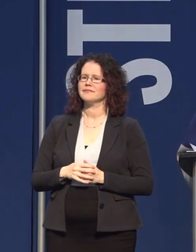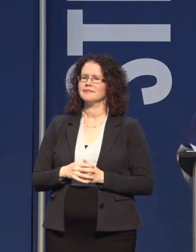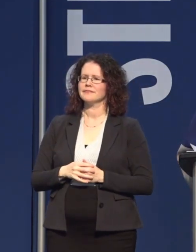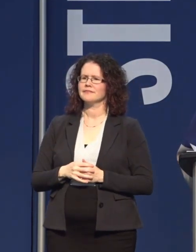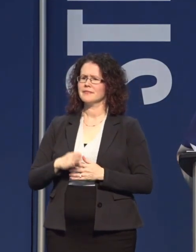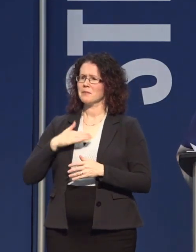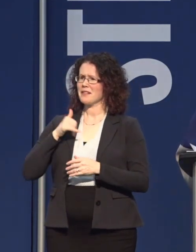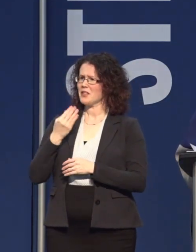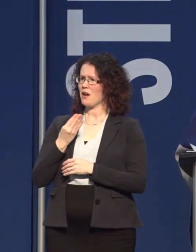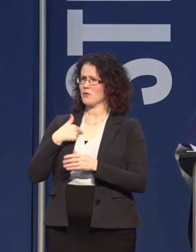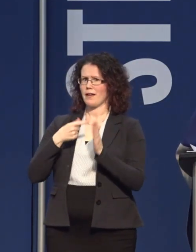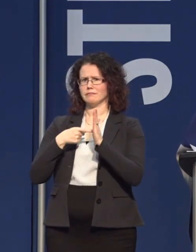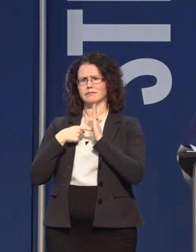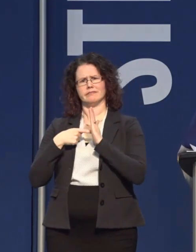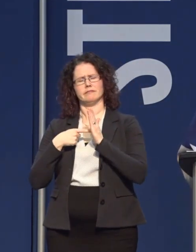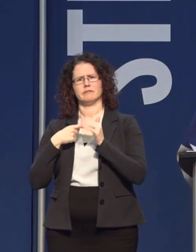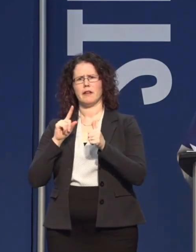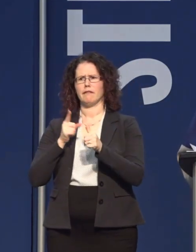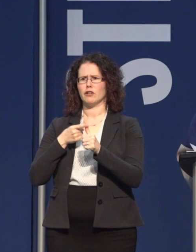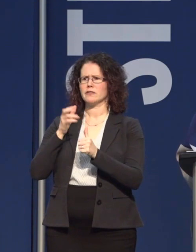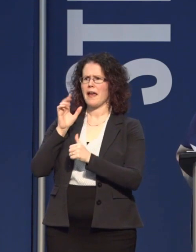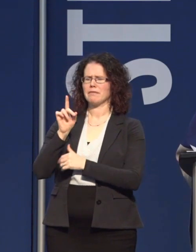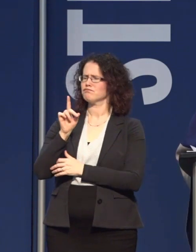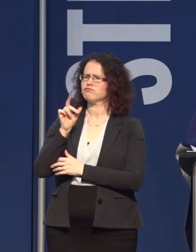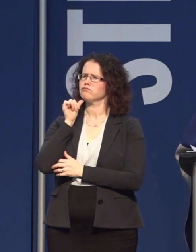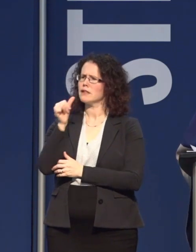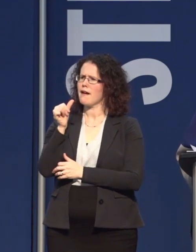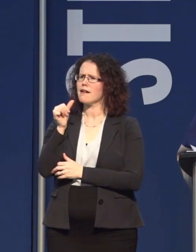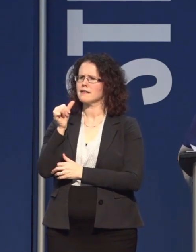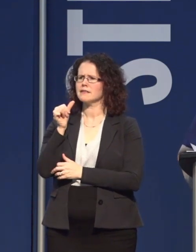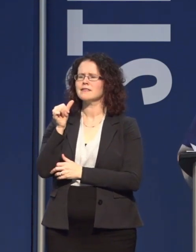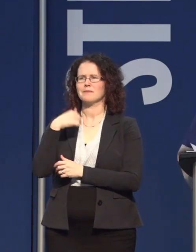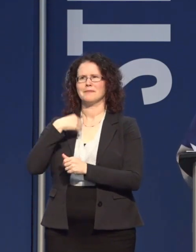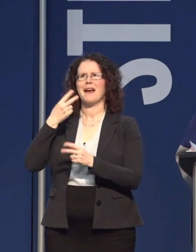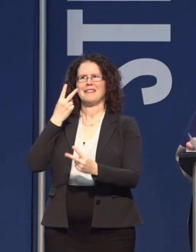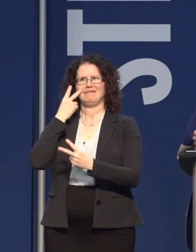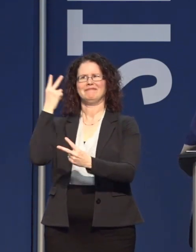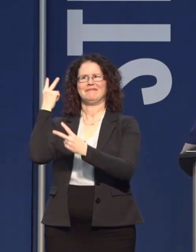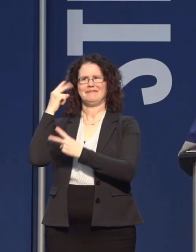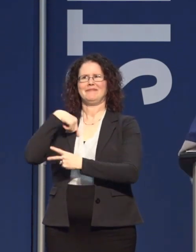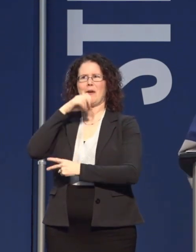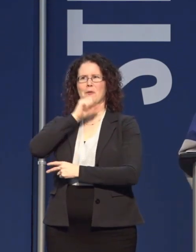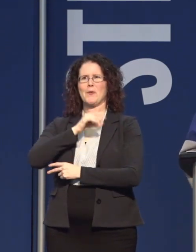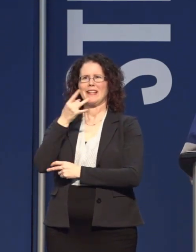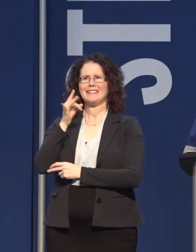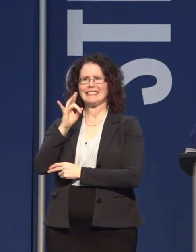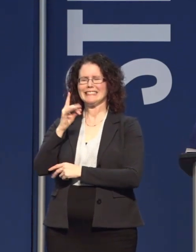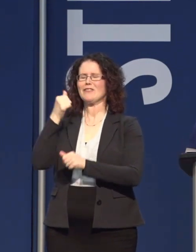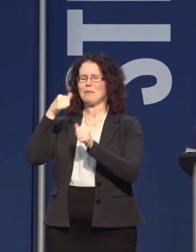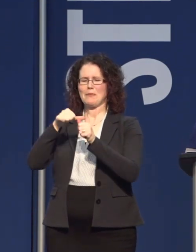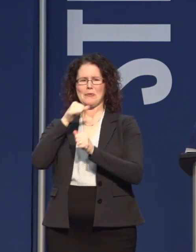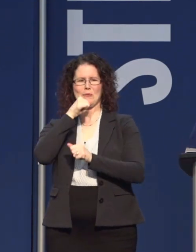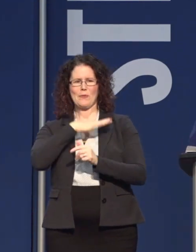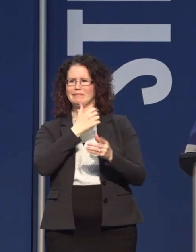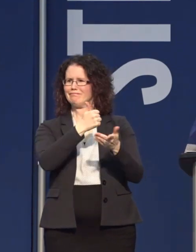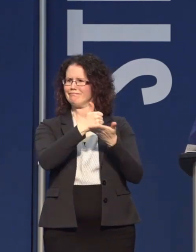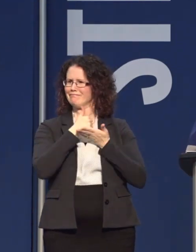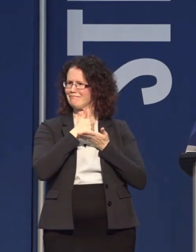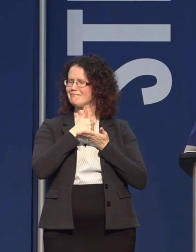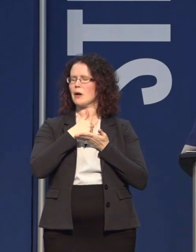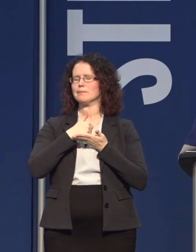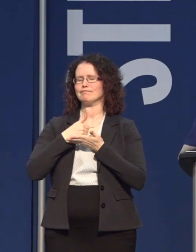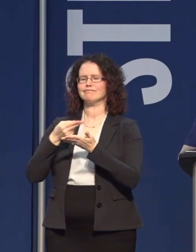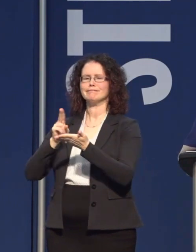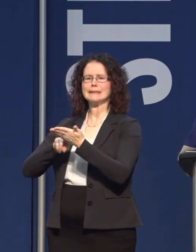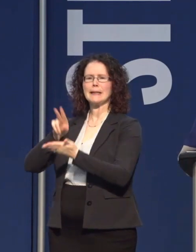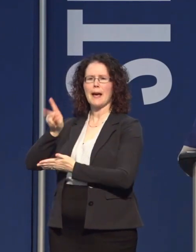said to myself it was time for me to honor that amazing lady who saved my life. So I signed up and I took the course. And over